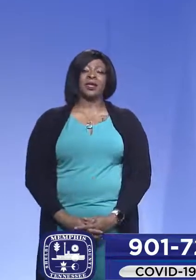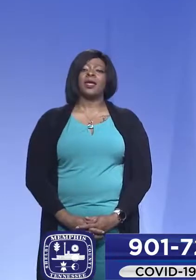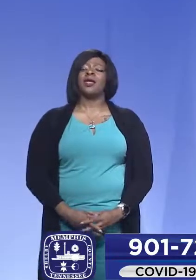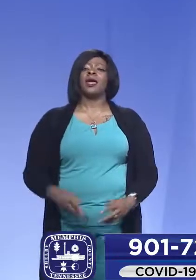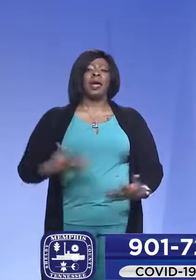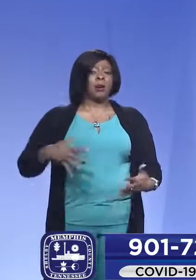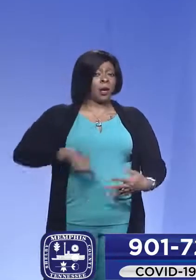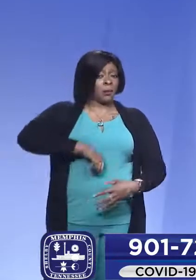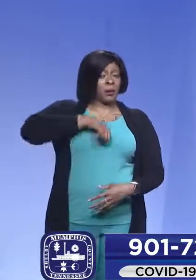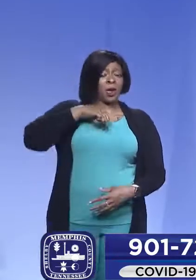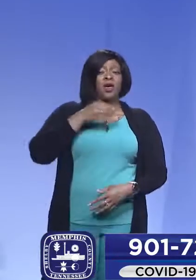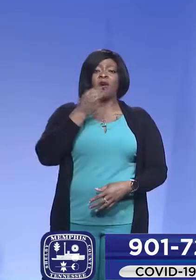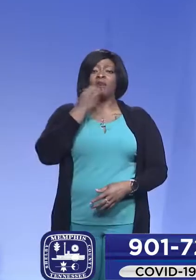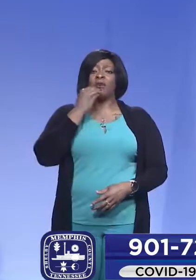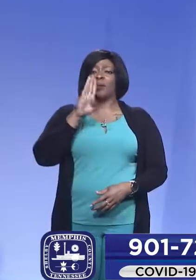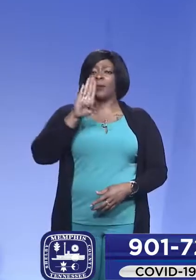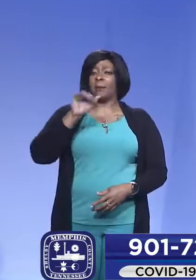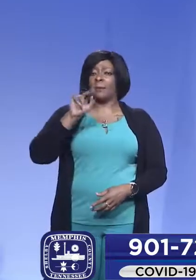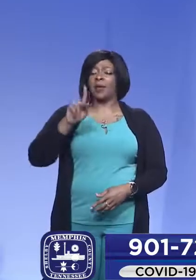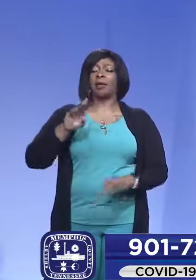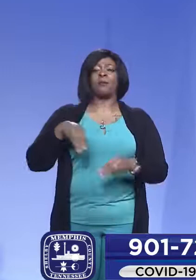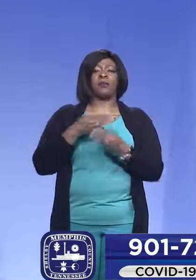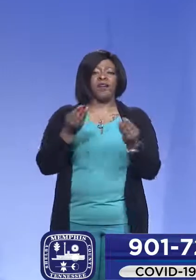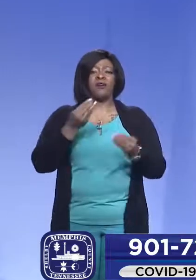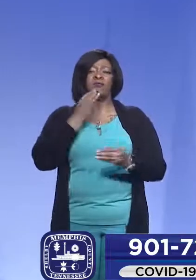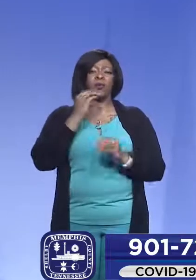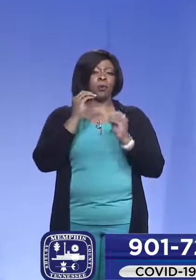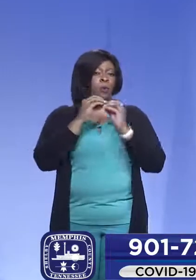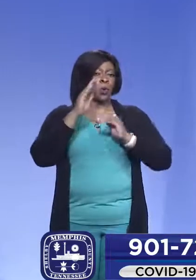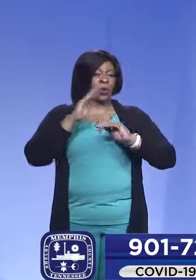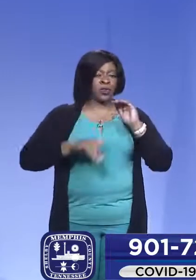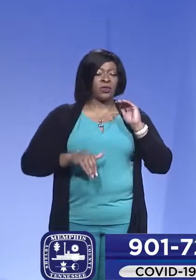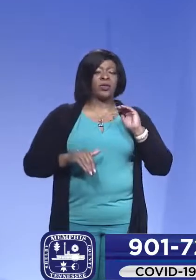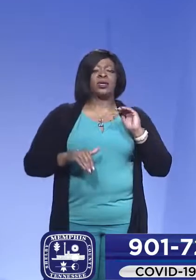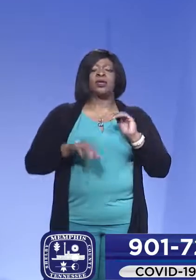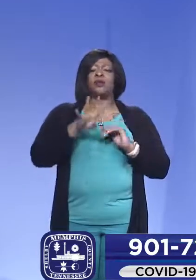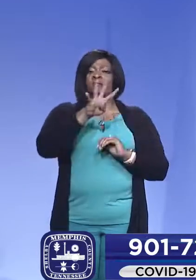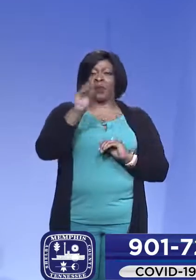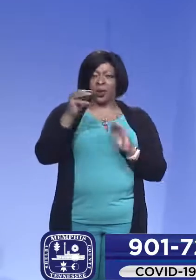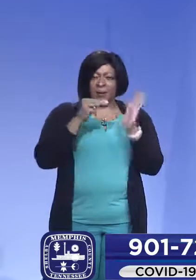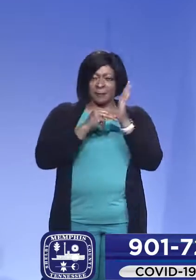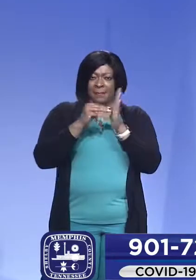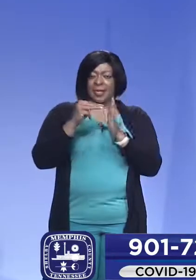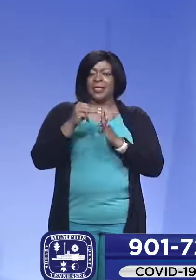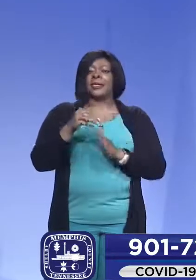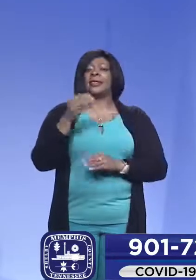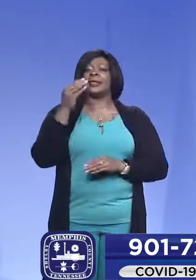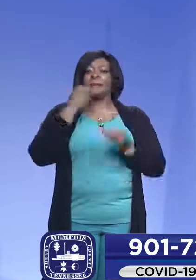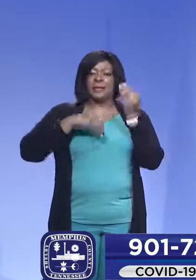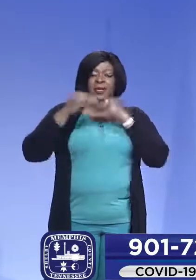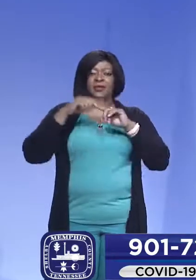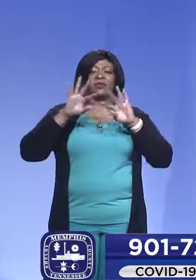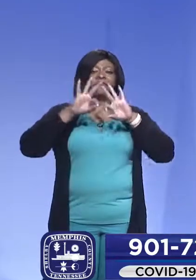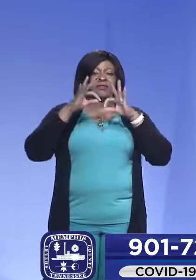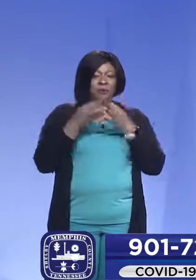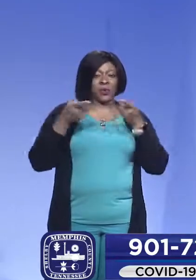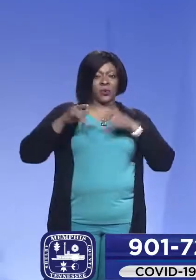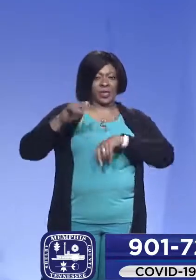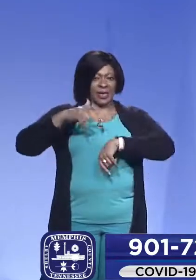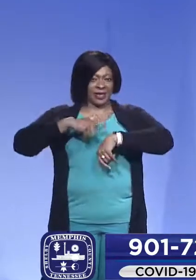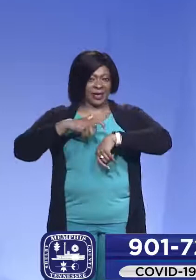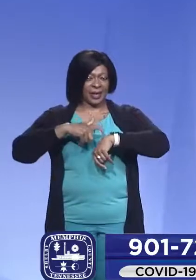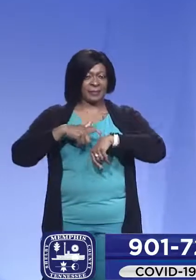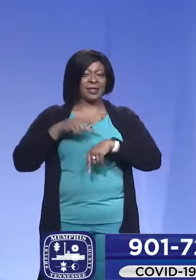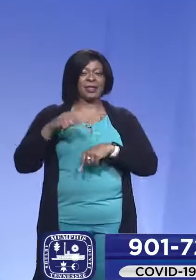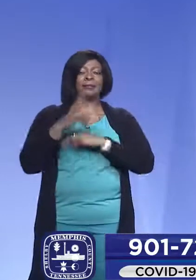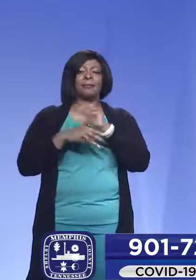the fact that our food bank has provided food more than 40 million meals to families during the time of